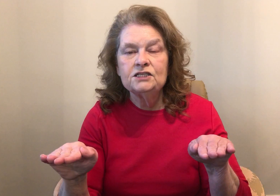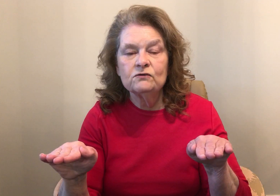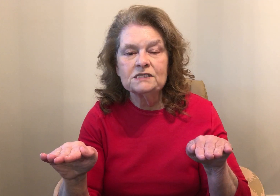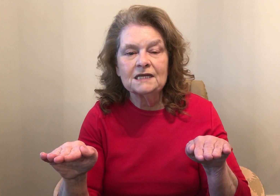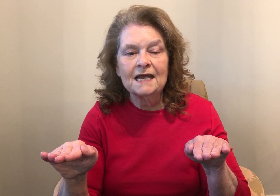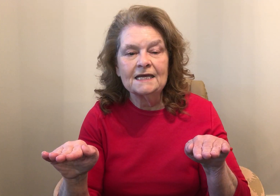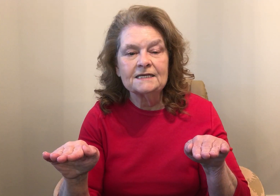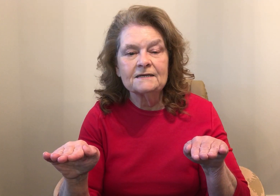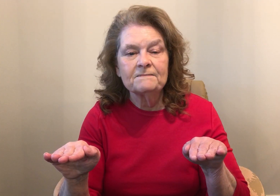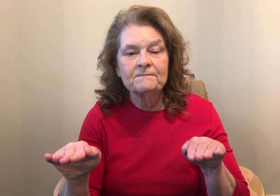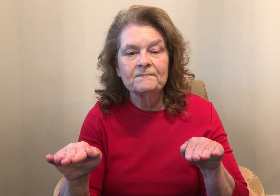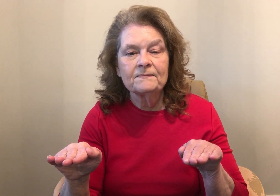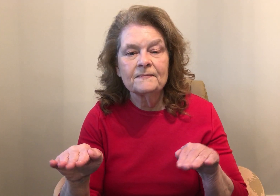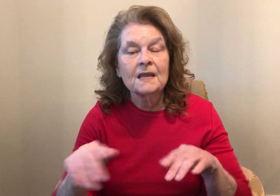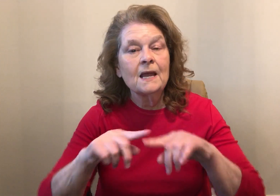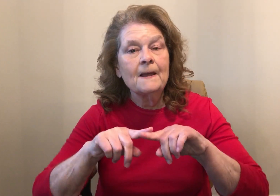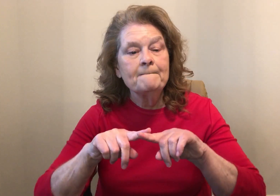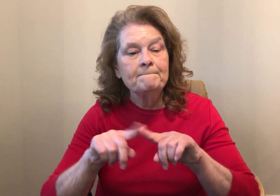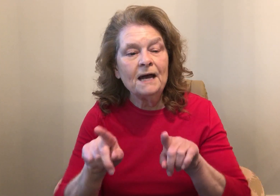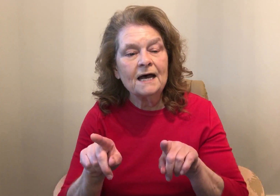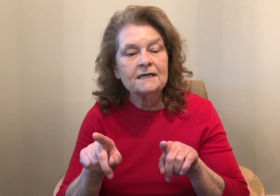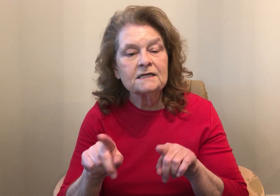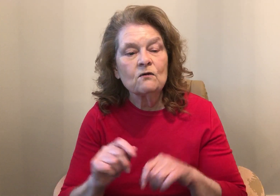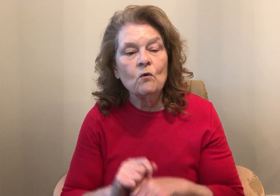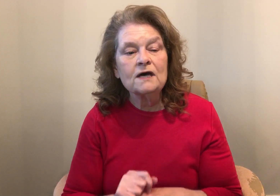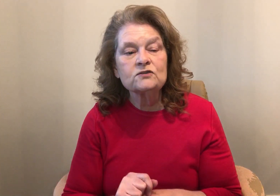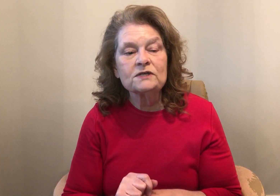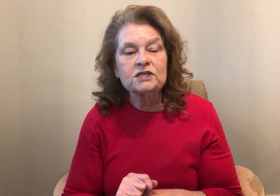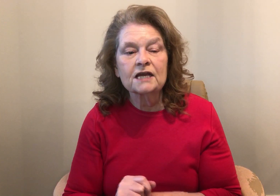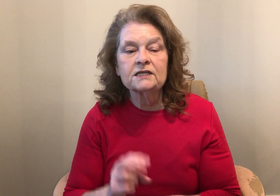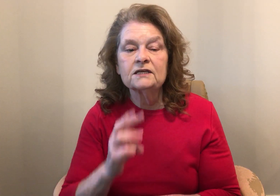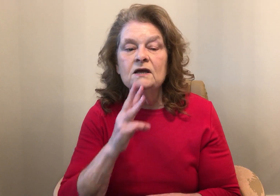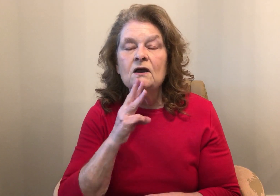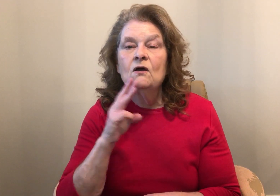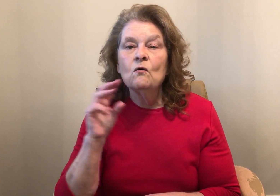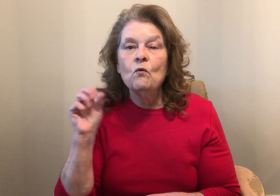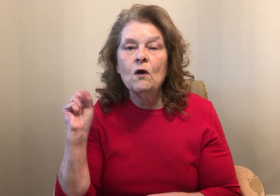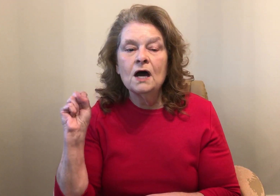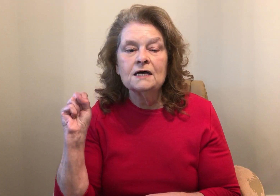Jewish land, but was rejected,